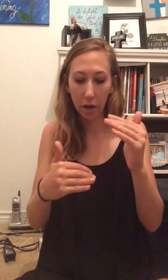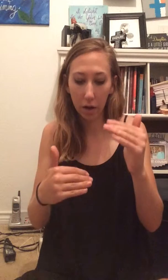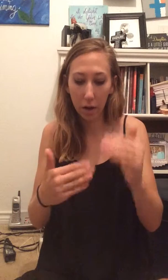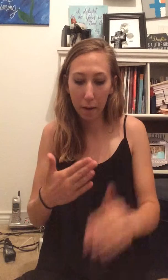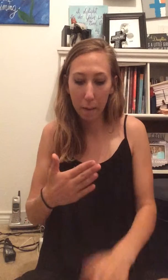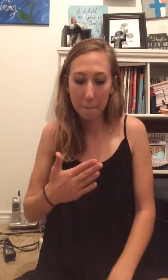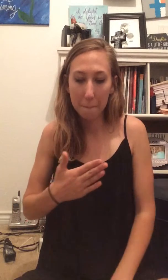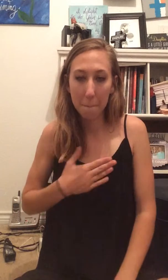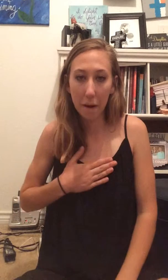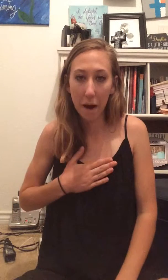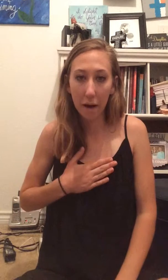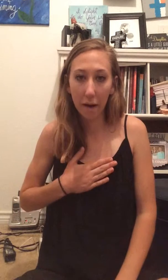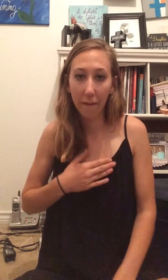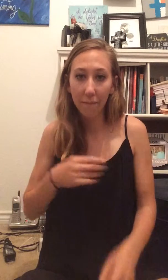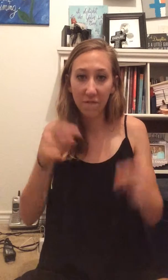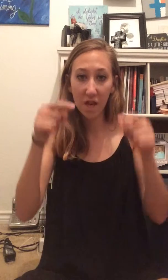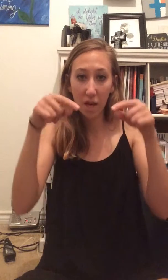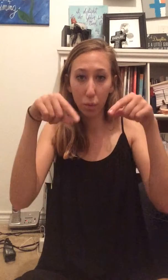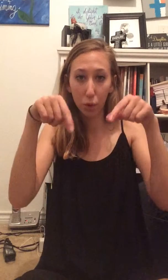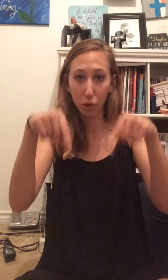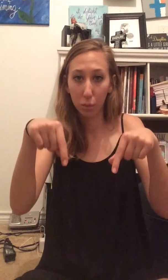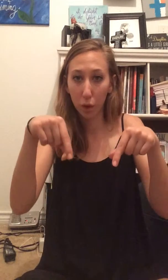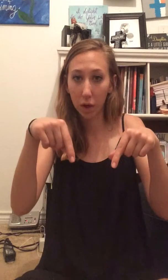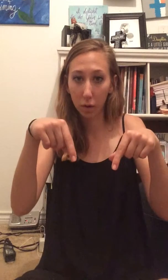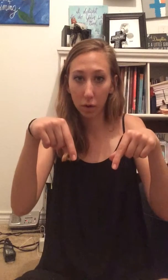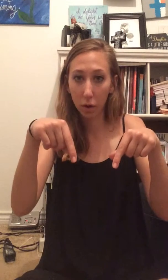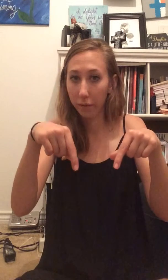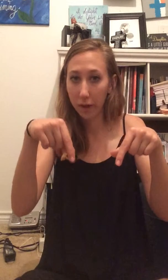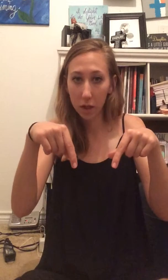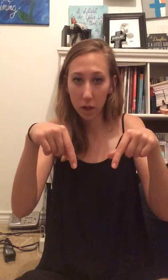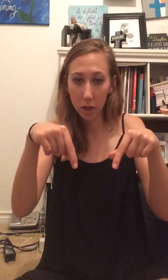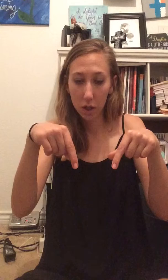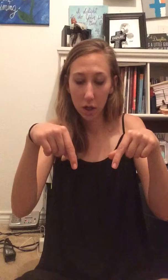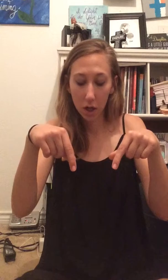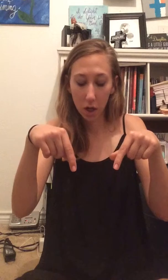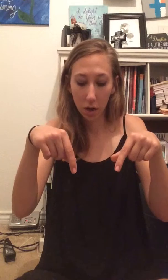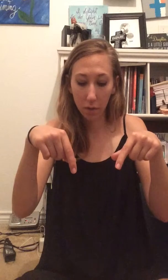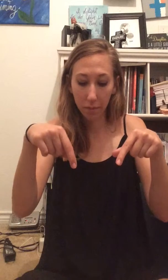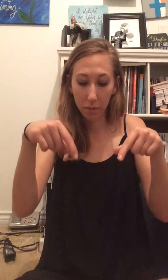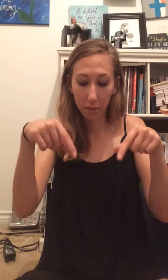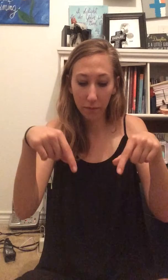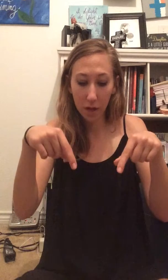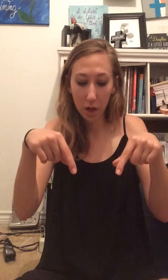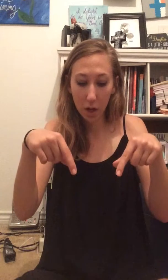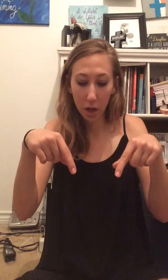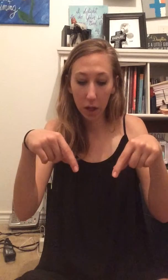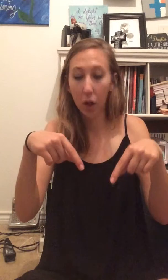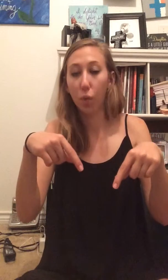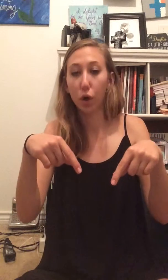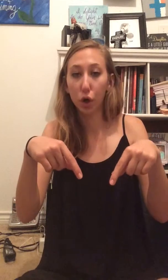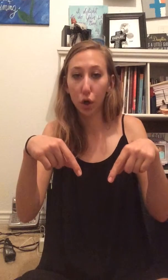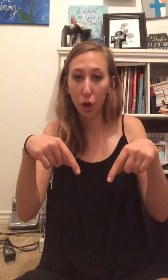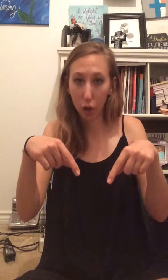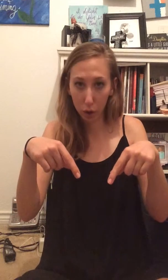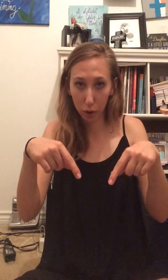my feet. We're just going to point down to our feet. Um, my feet can wonder, um,